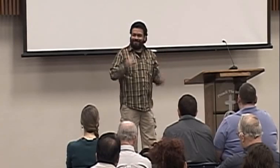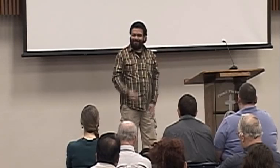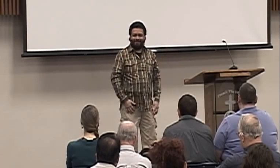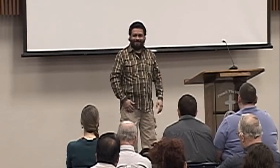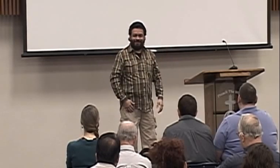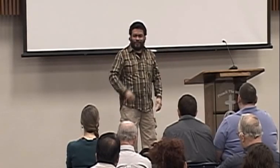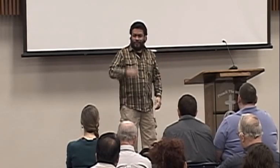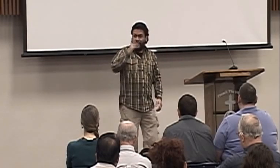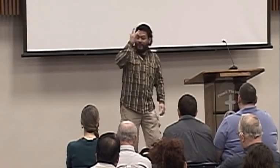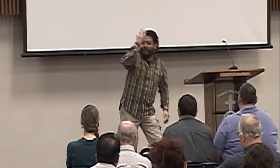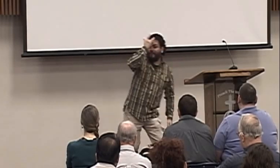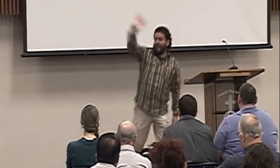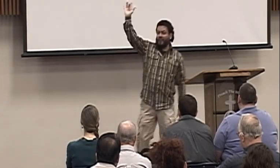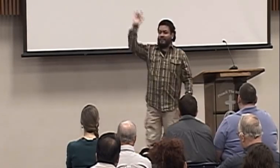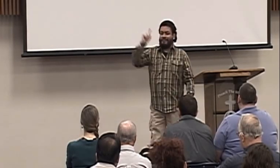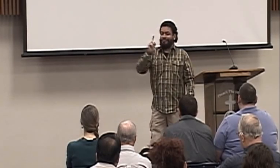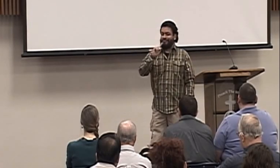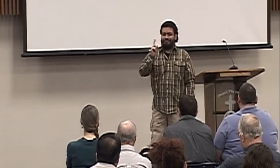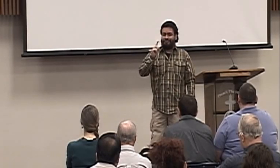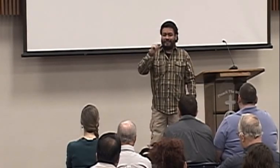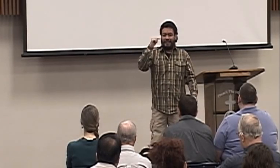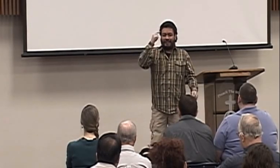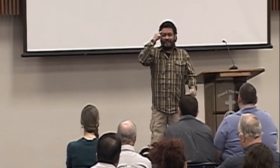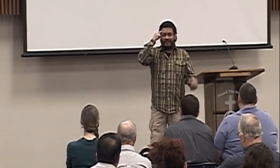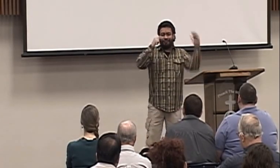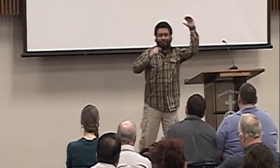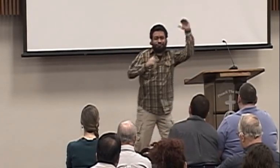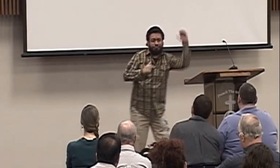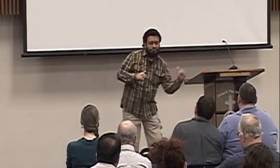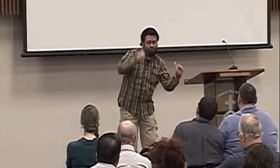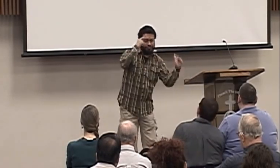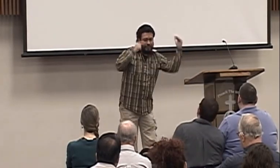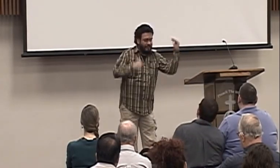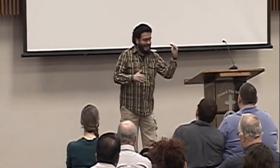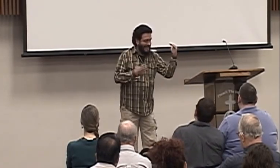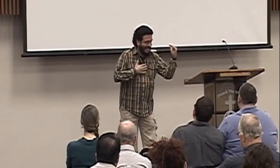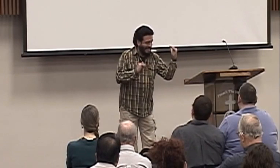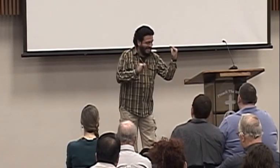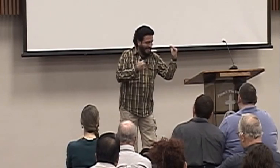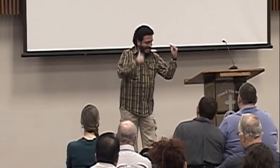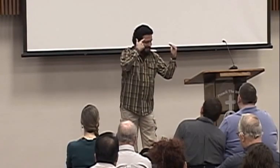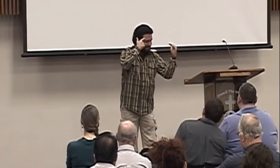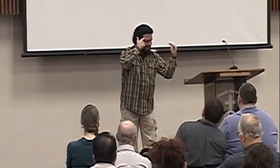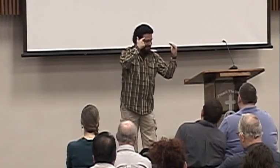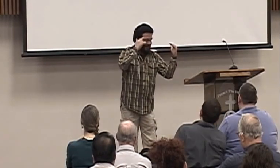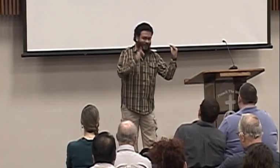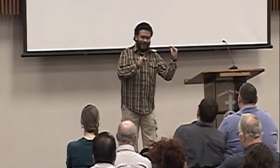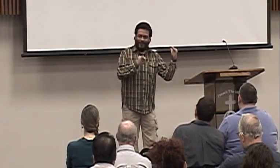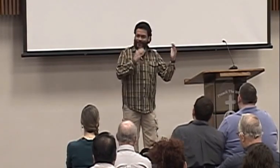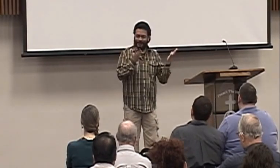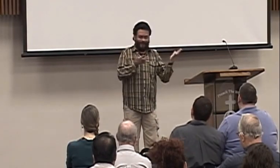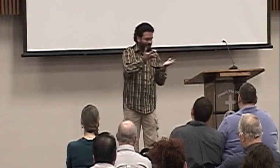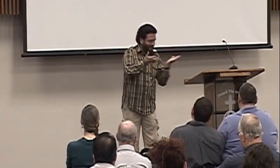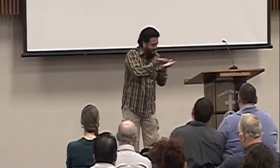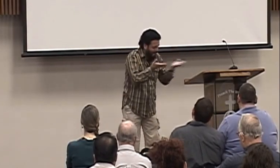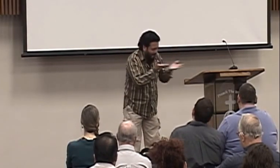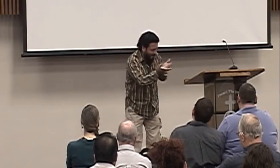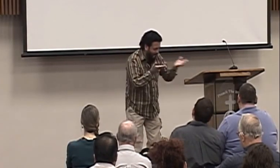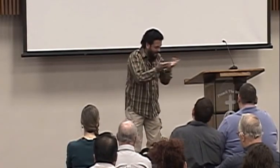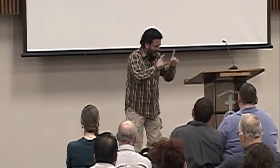really different. She wasn't very educated. And so I'm thinking, wow, how am I going to communicate?